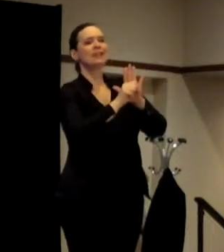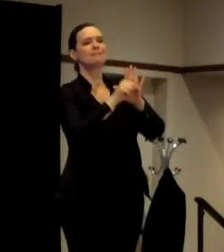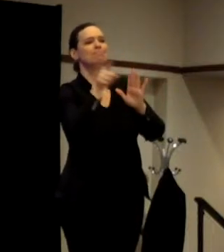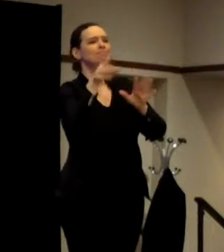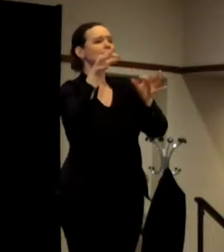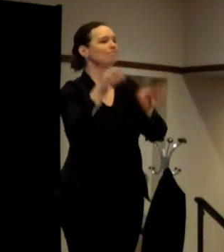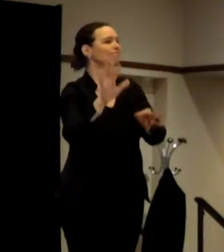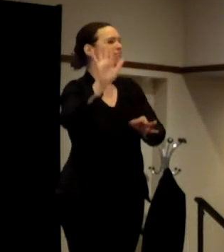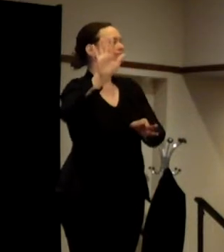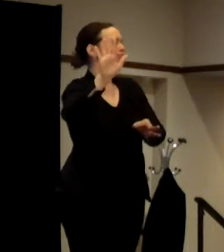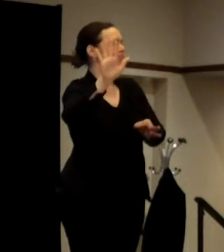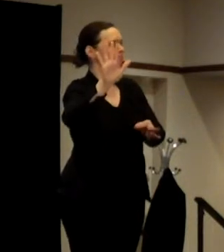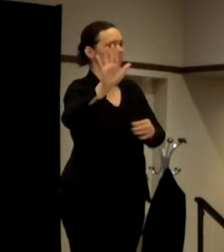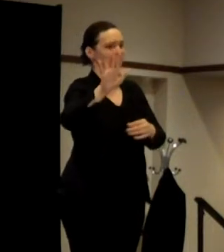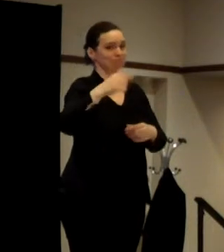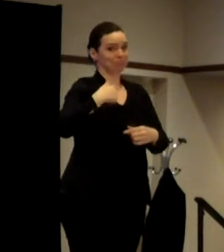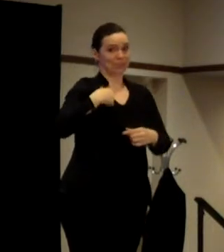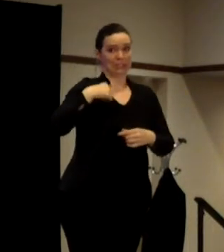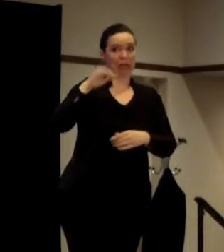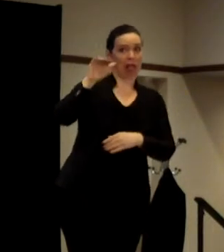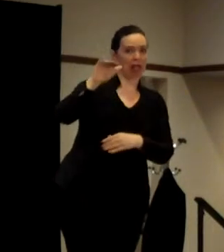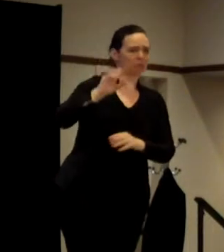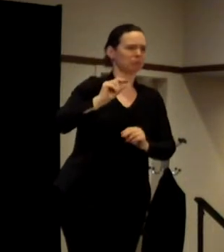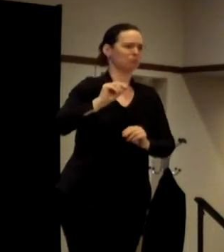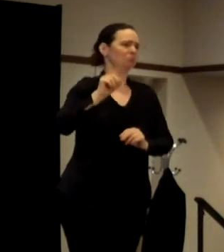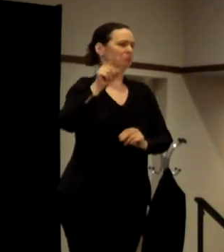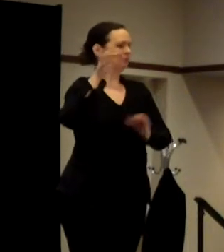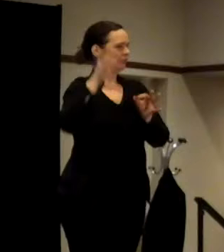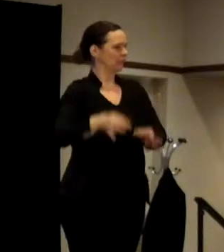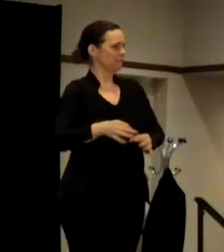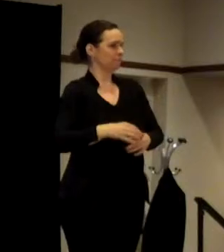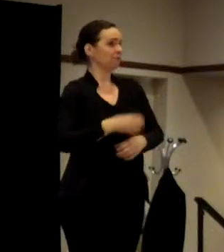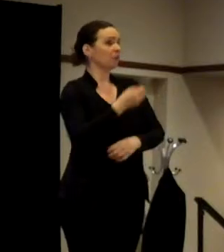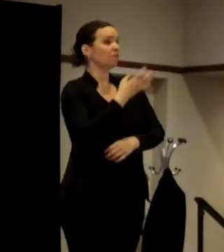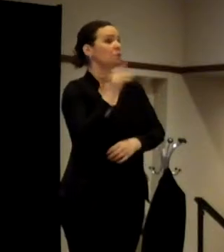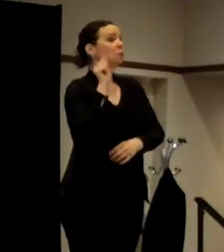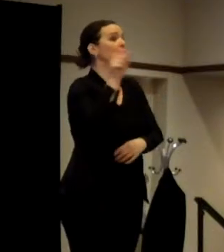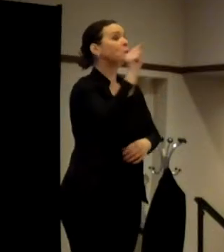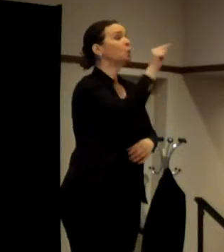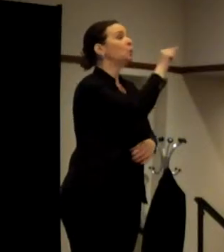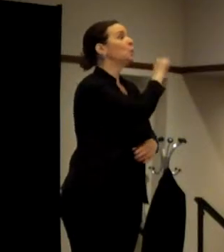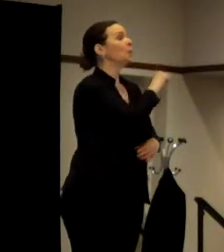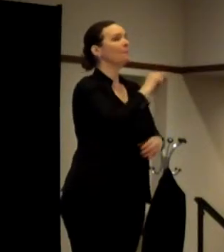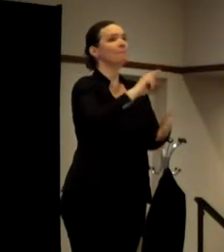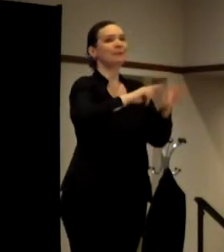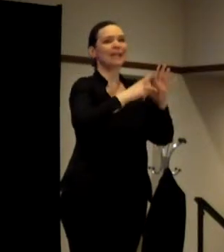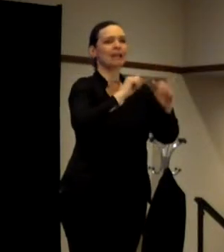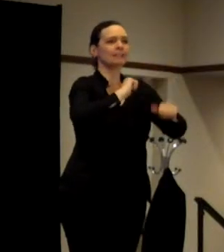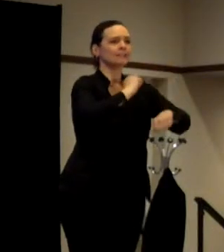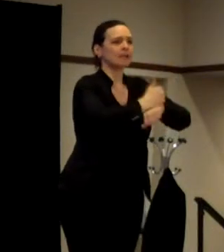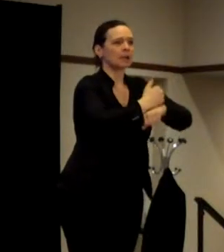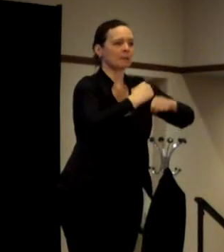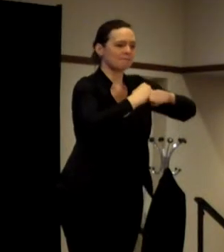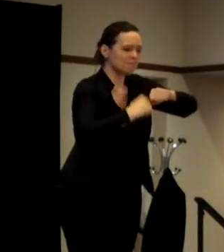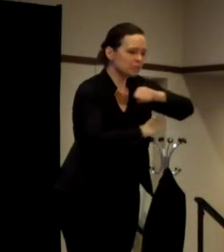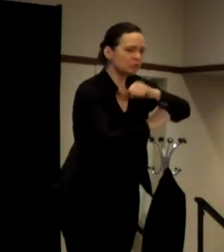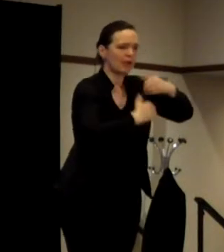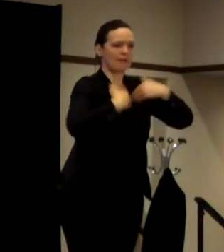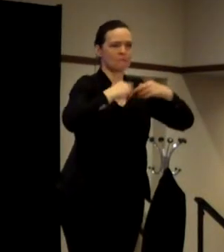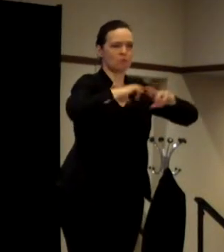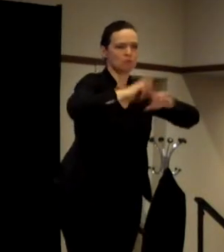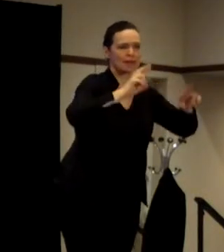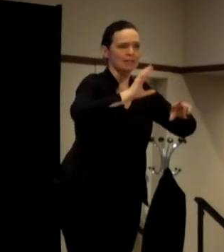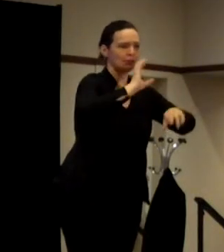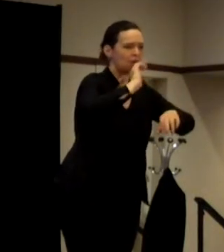counties don't have the infrastructure to do what we can do. That's the reality. And so when there is available